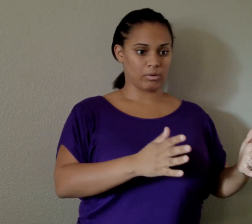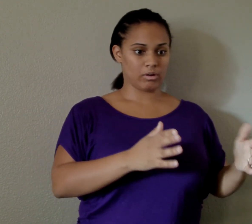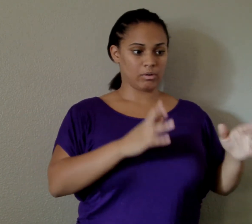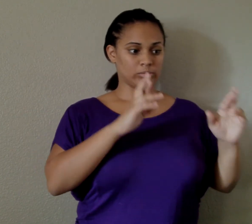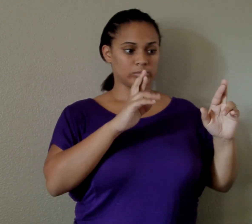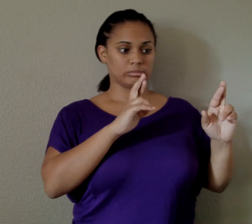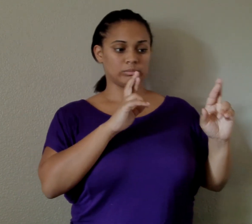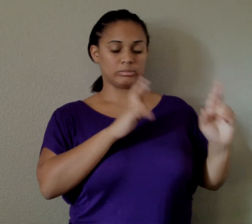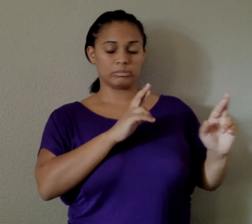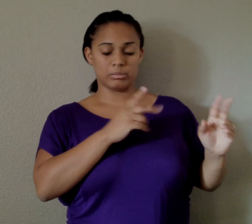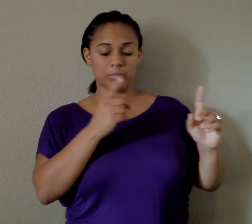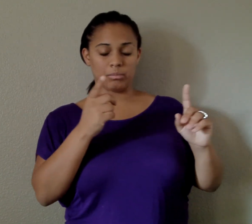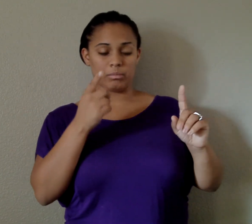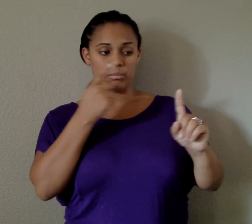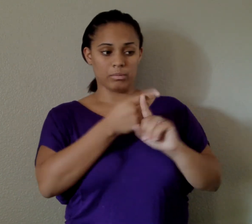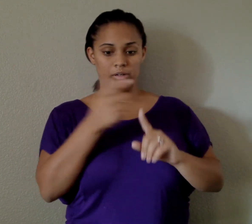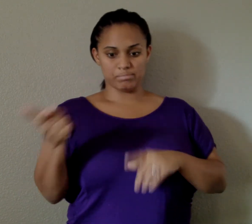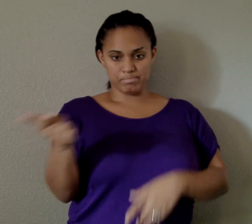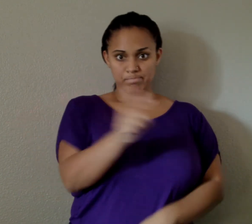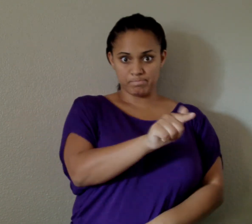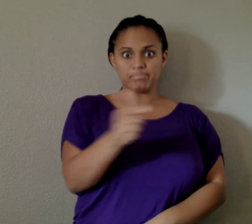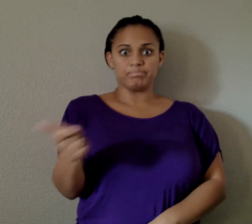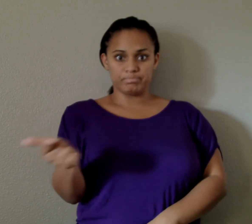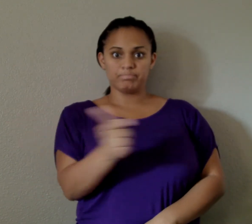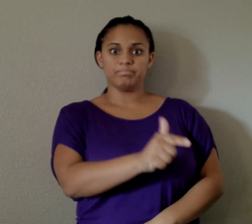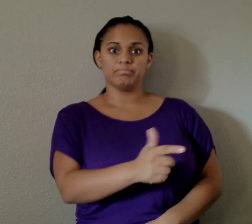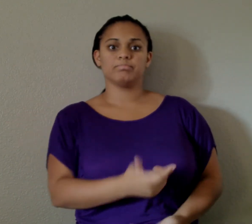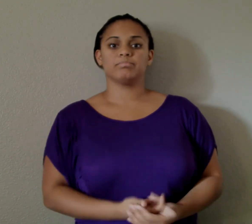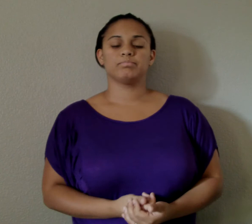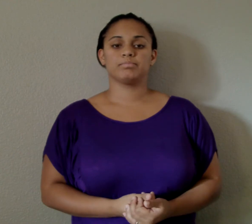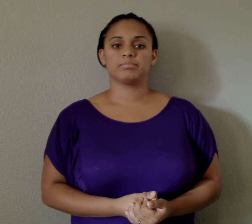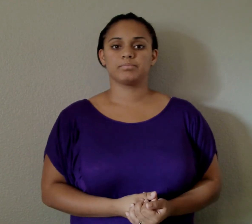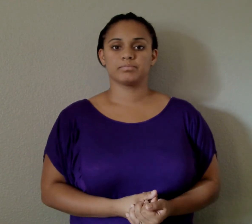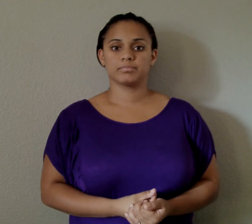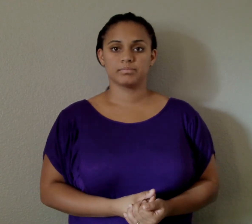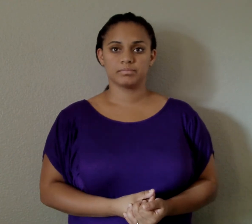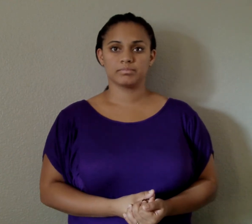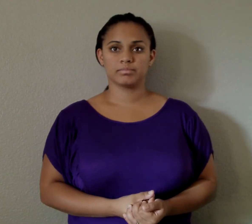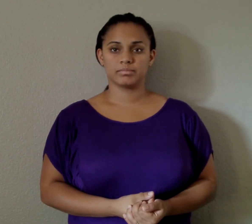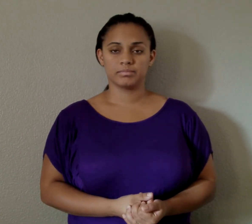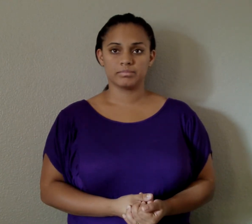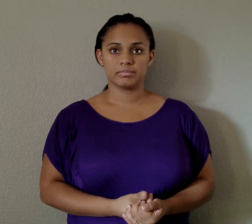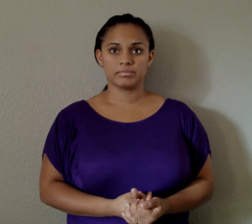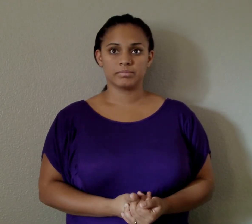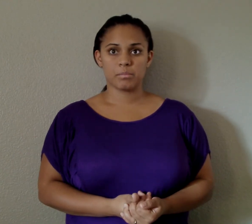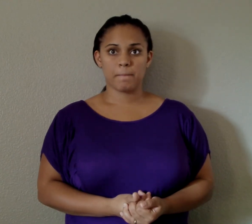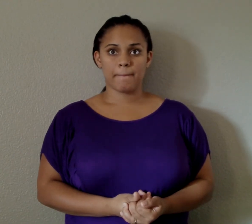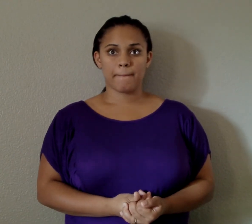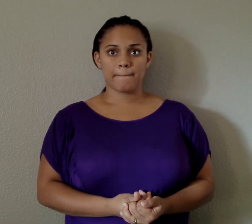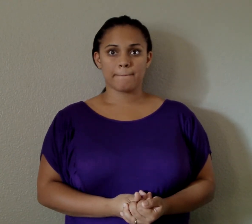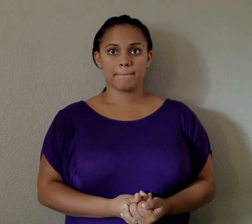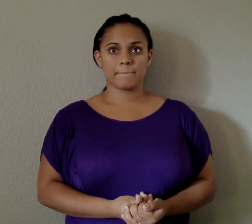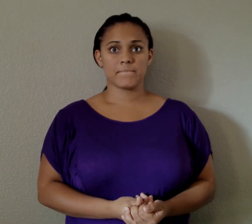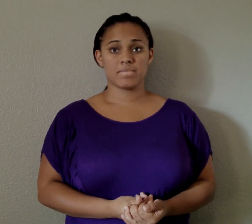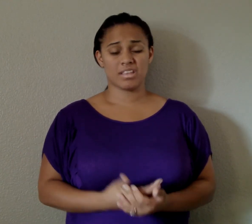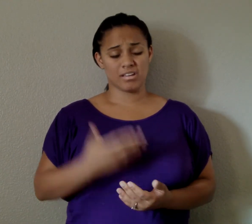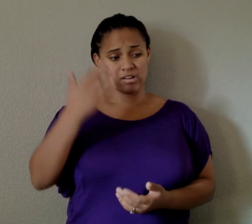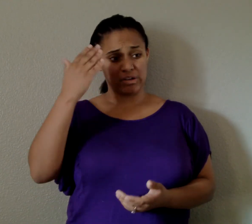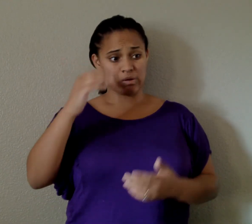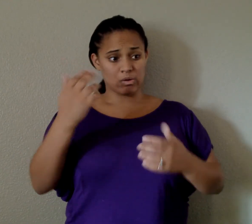writers creating a new body of knowledge with their report. So even, just thinking about using that with freshmen students on a skills